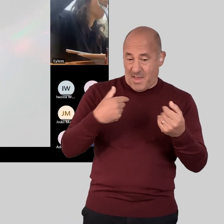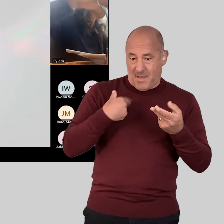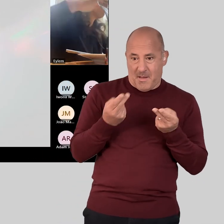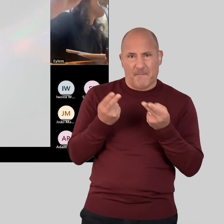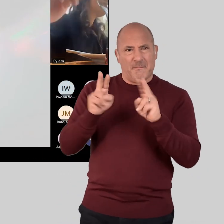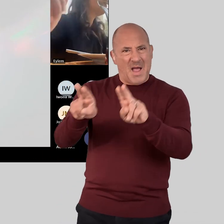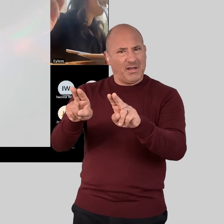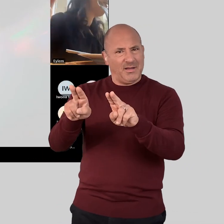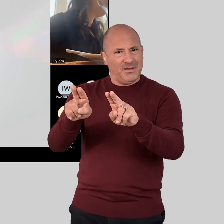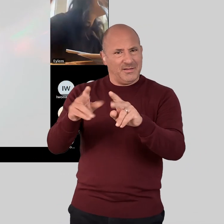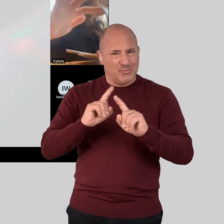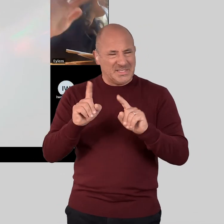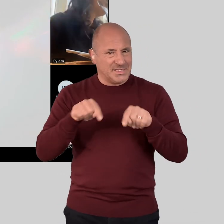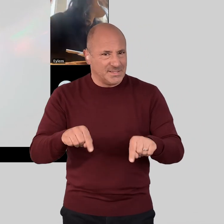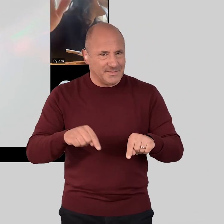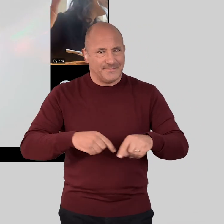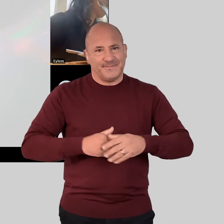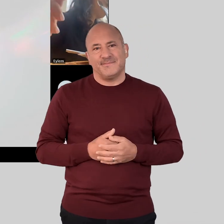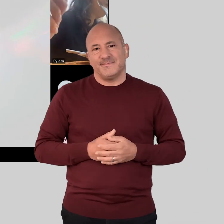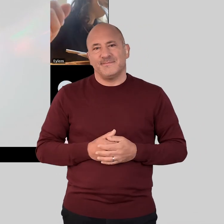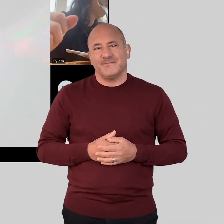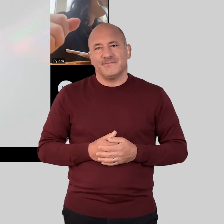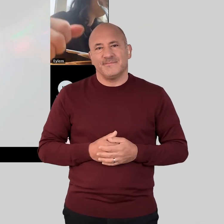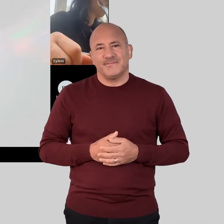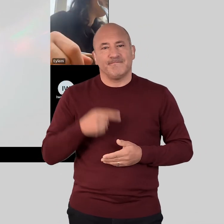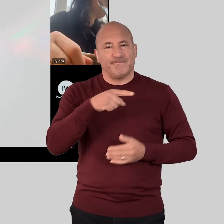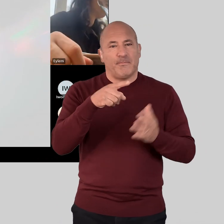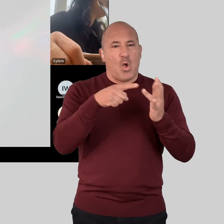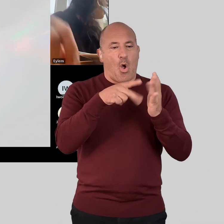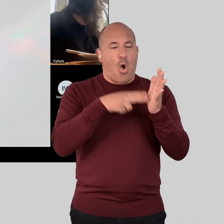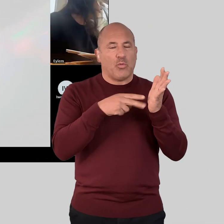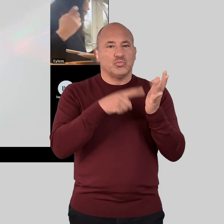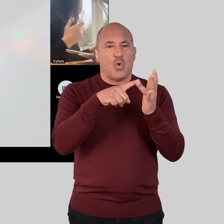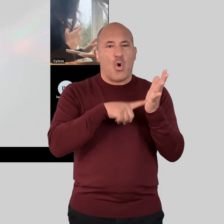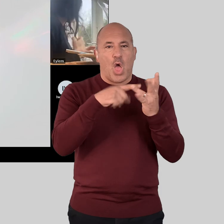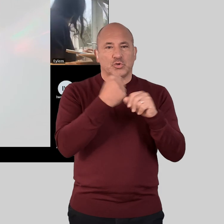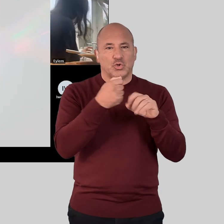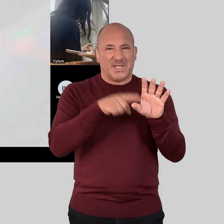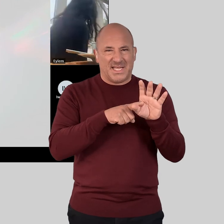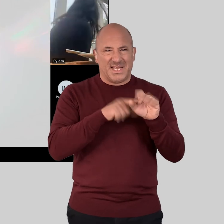to certain spaces and also the returns that they receive.